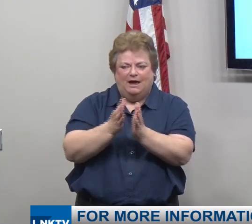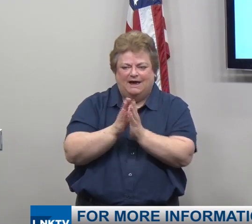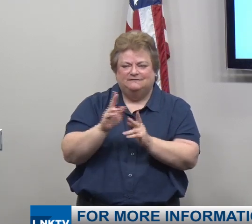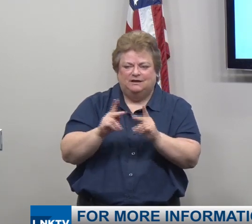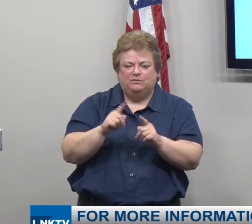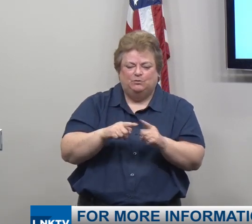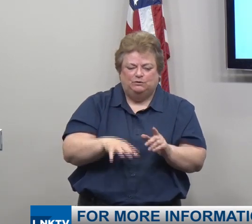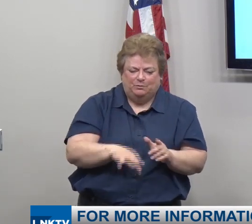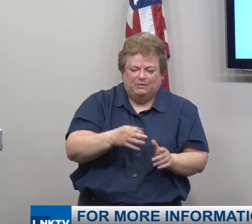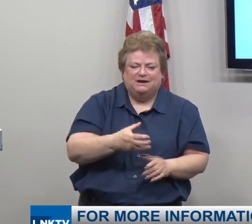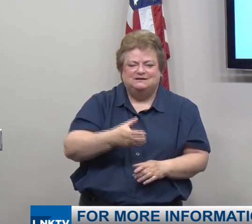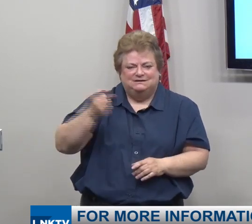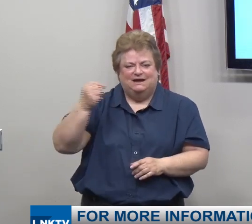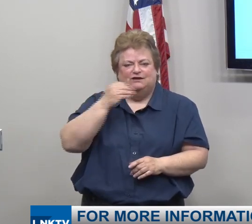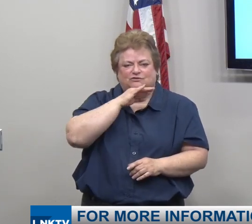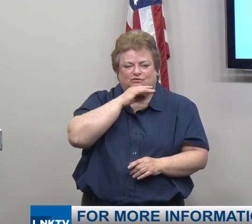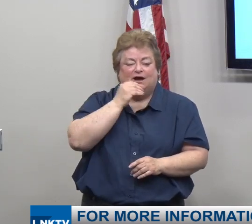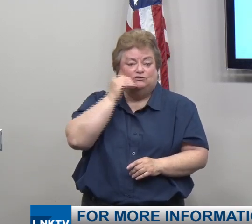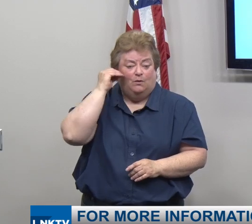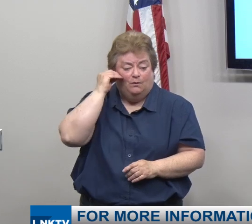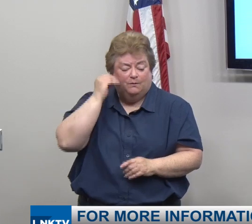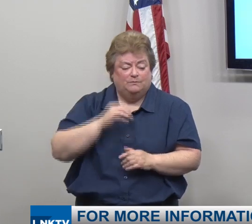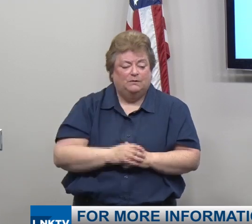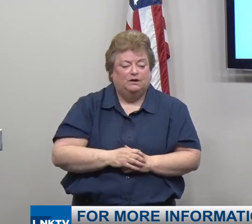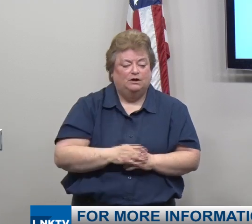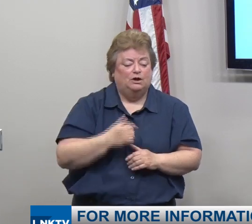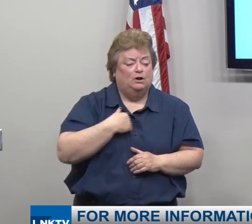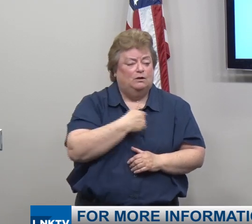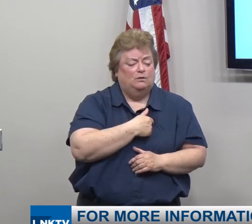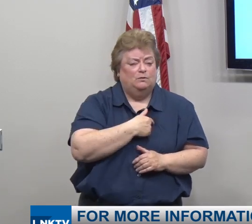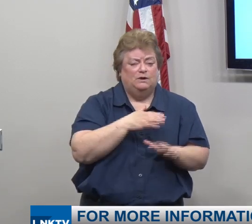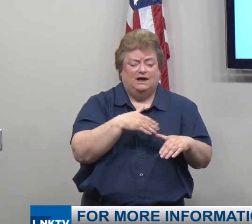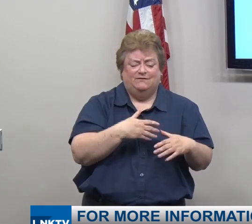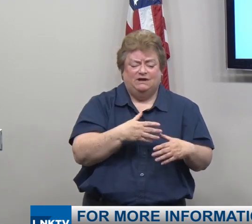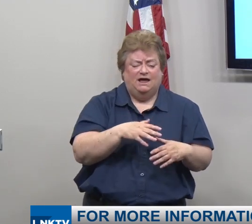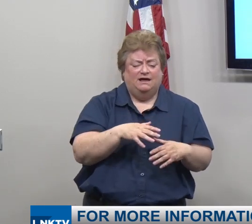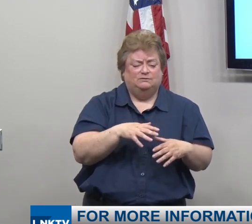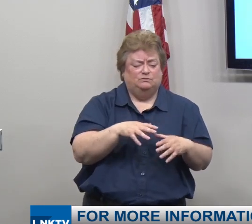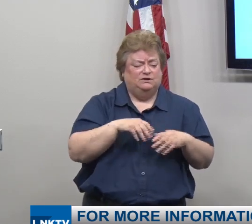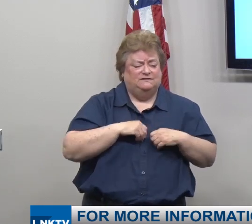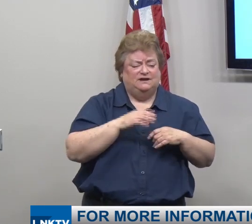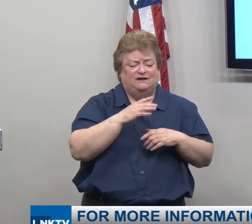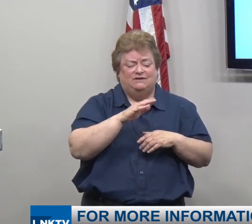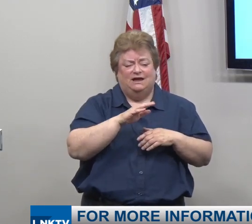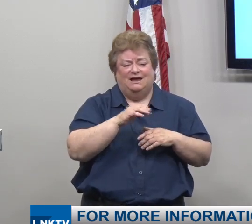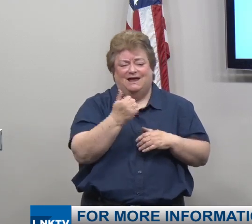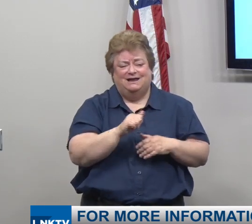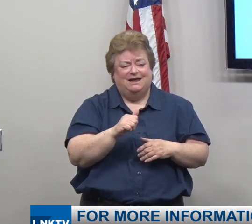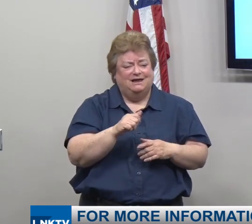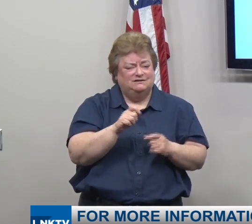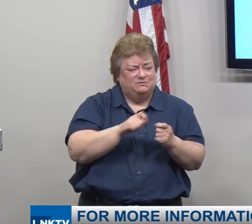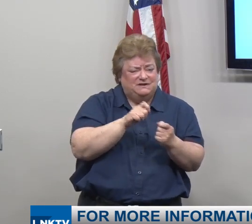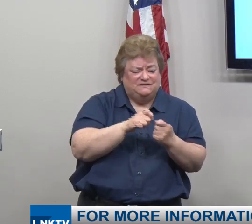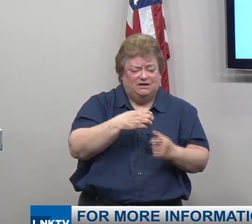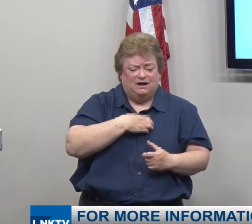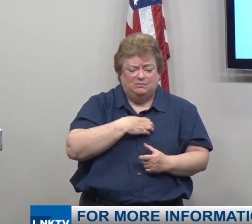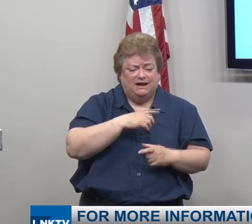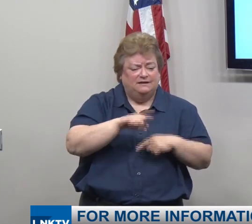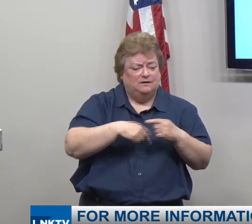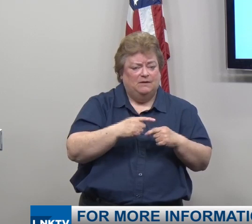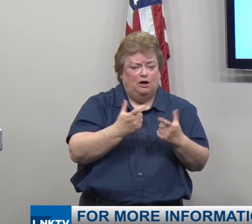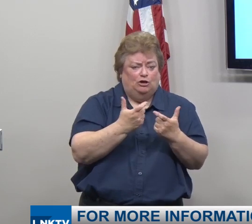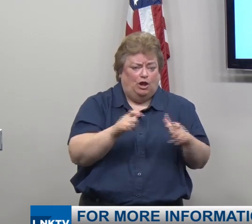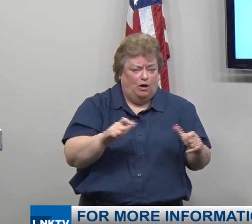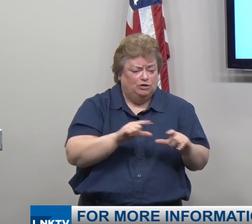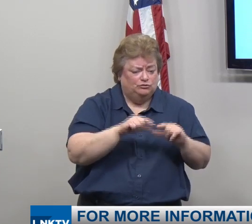take that home. We have not received any specific complaints about large groups gathering or congregating. We